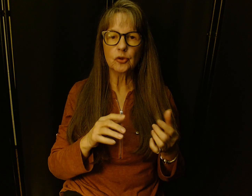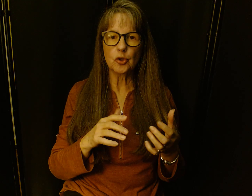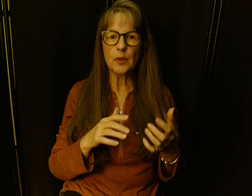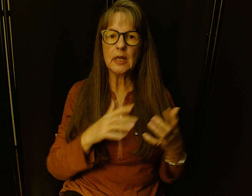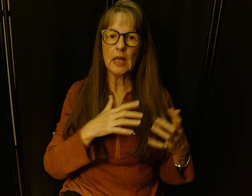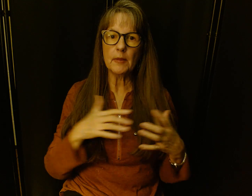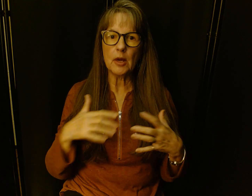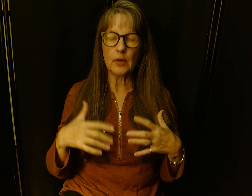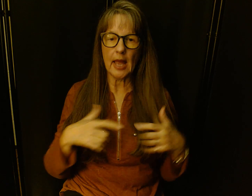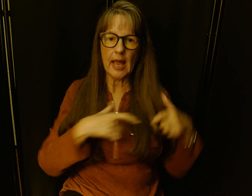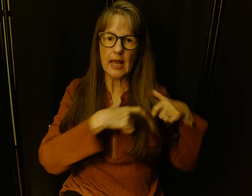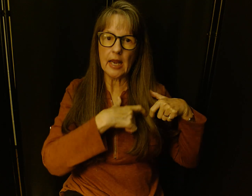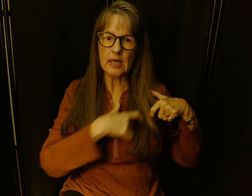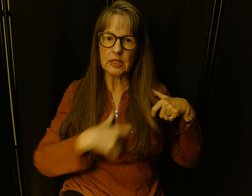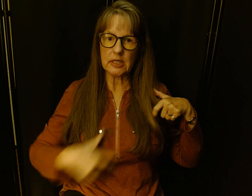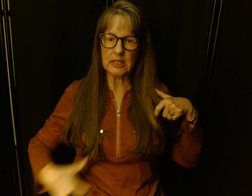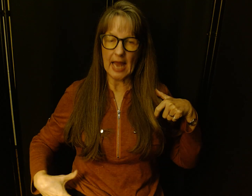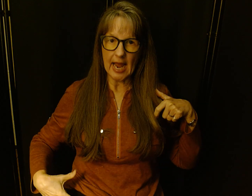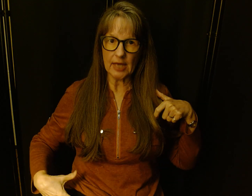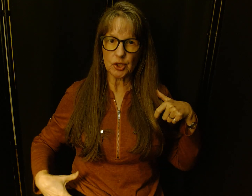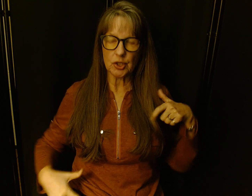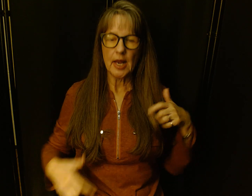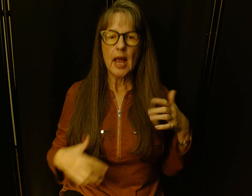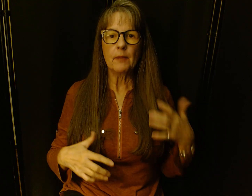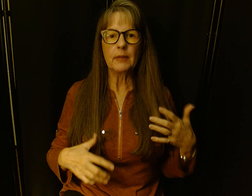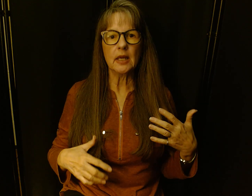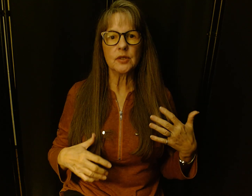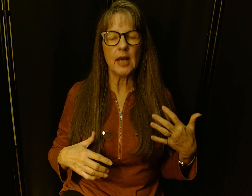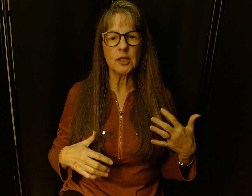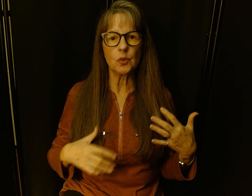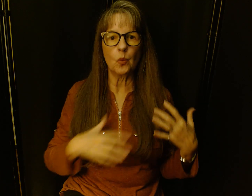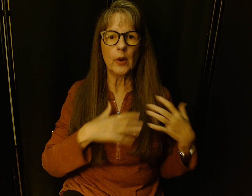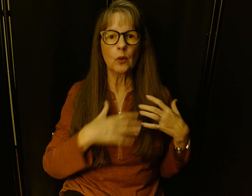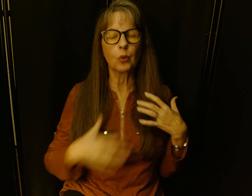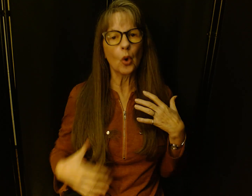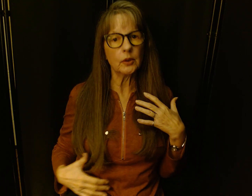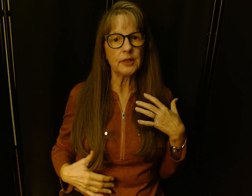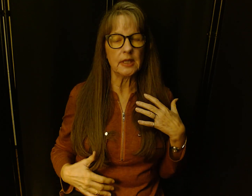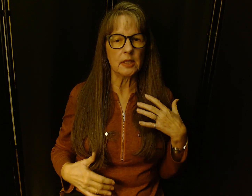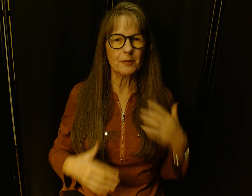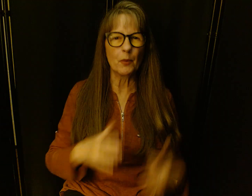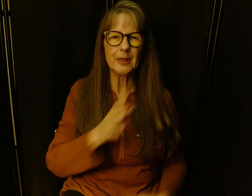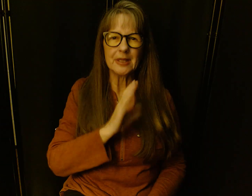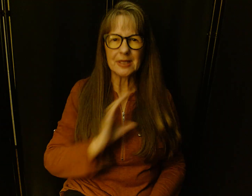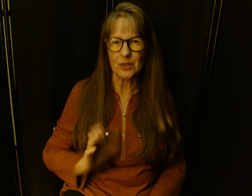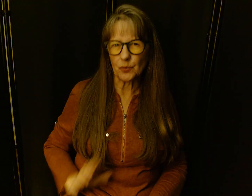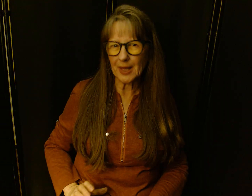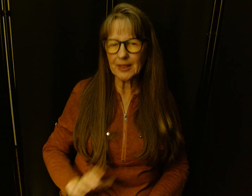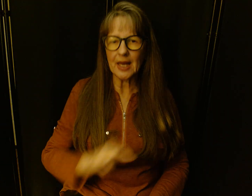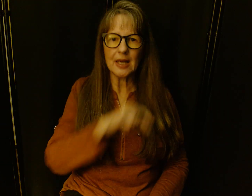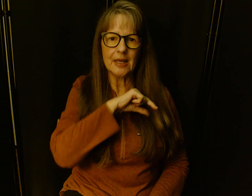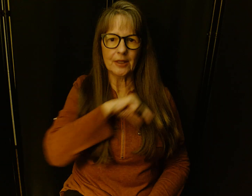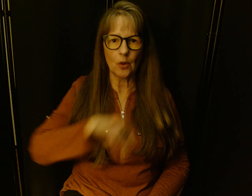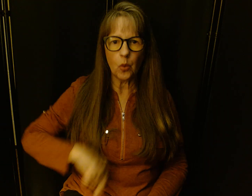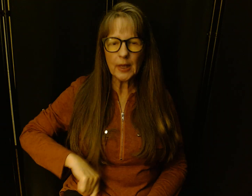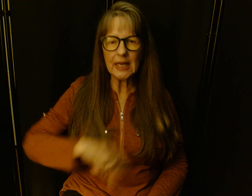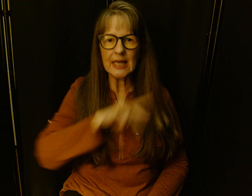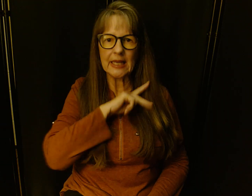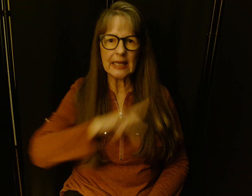doing MLK in a sash, because that's where royalty is. Remember, we did Cinderella and Queen and